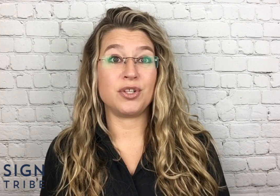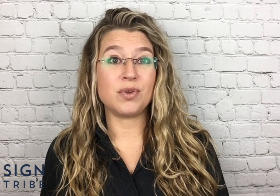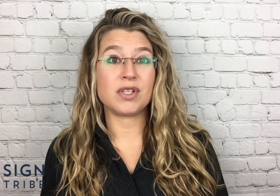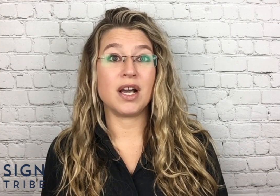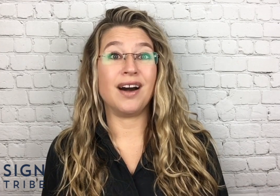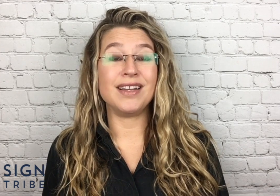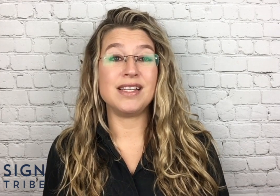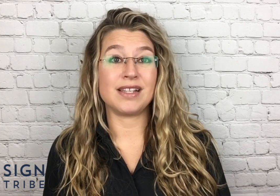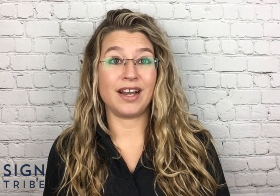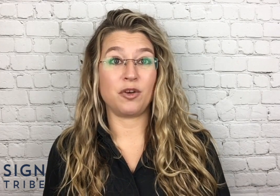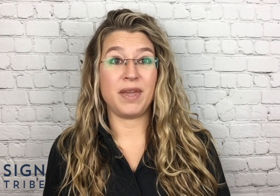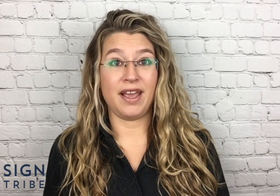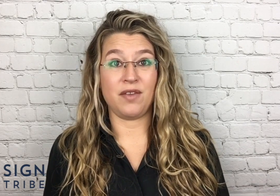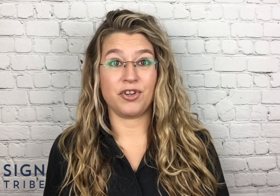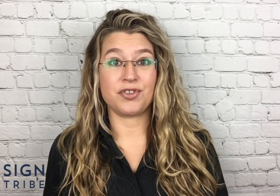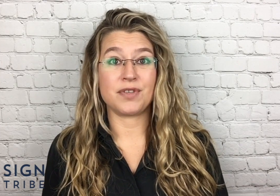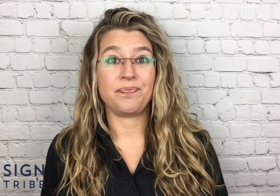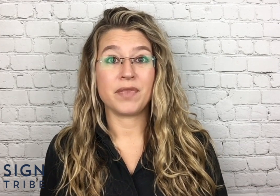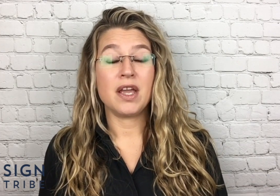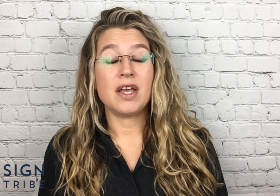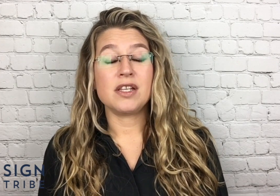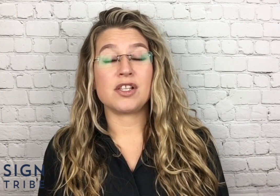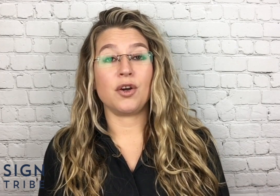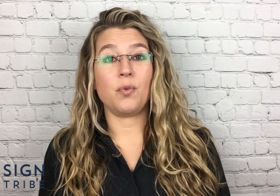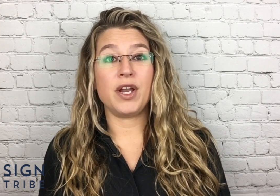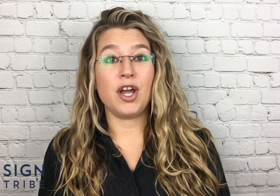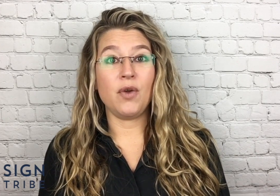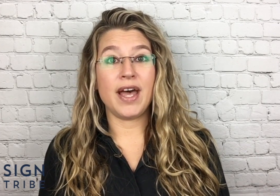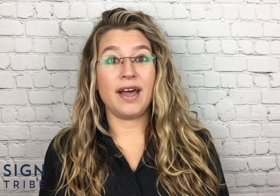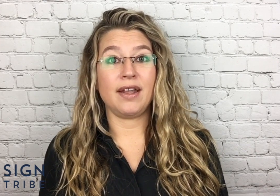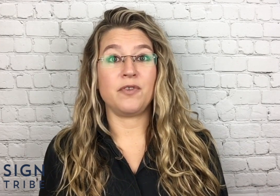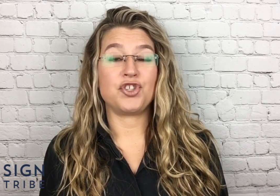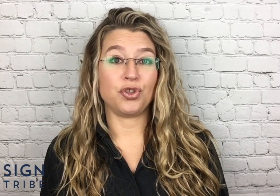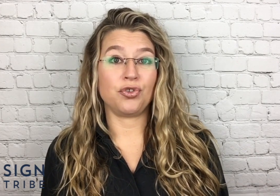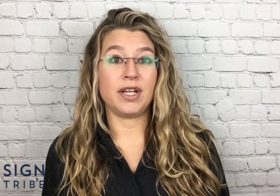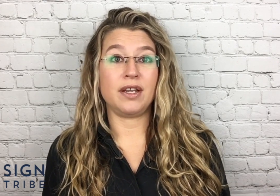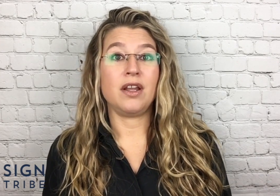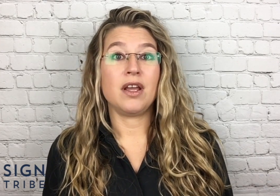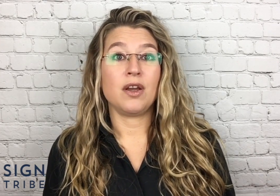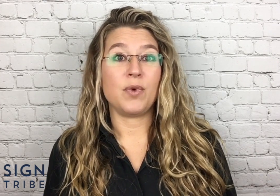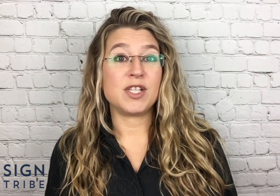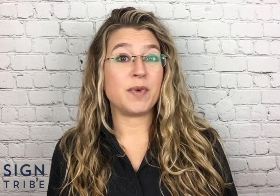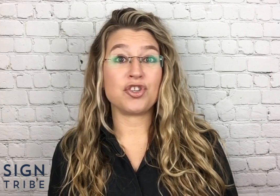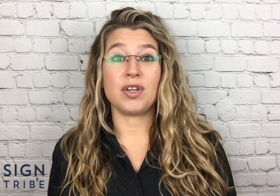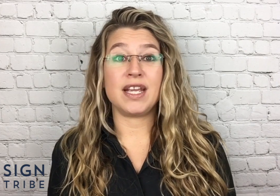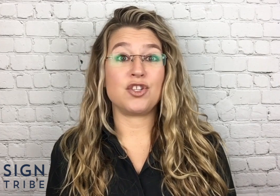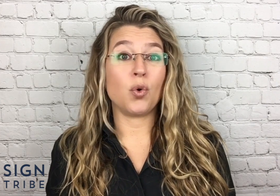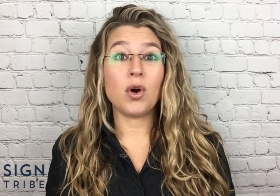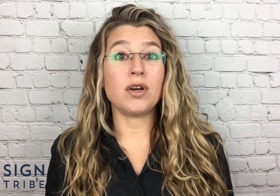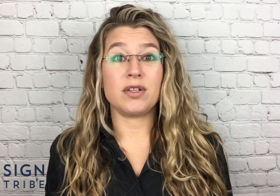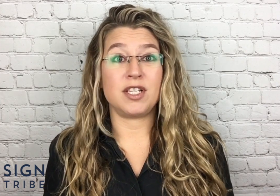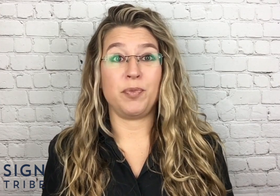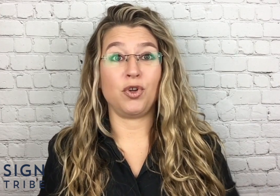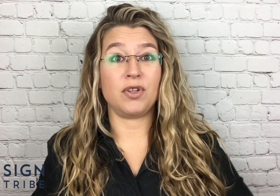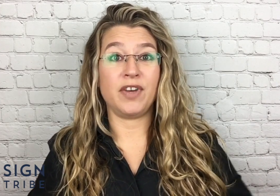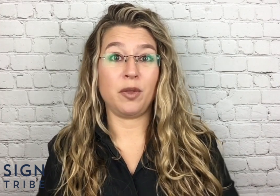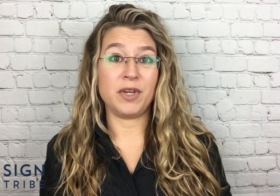reduce undesired behaviors. So we know that if children with special needs or typical developing